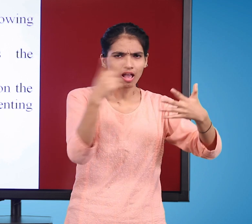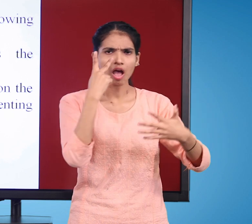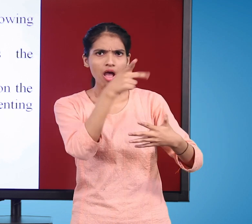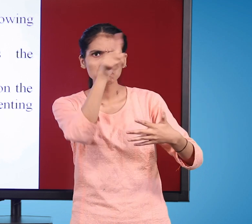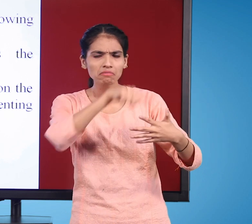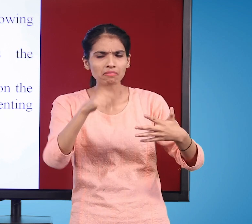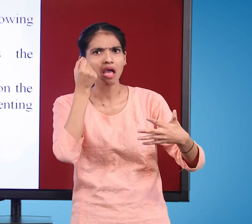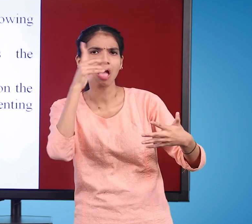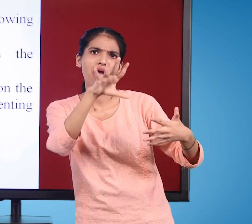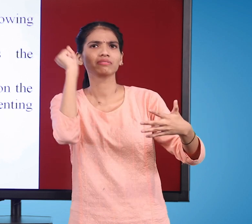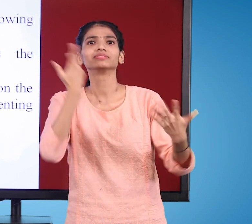give?